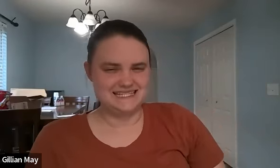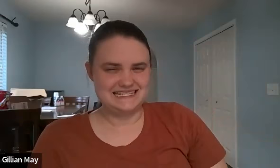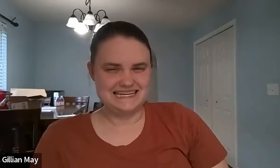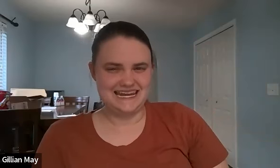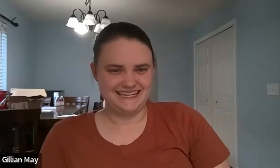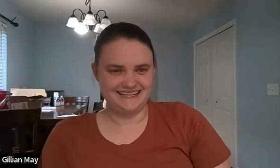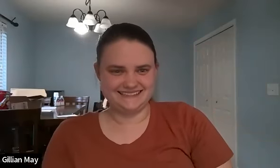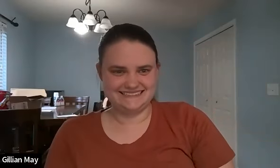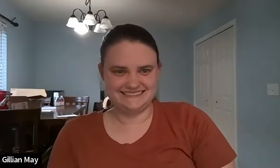Snake.